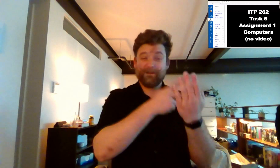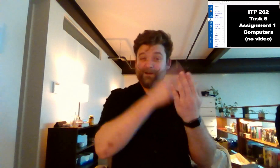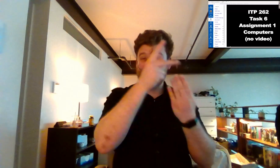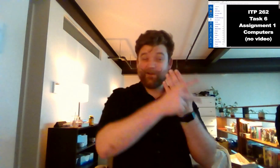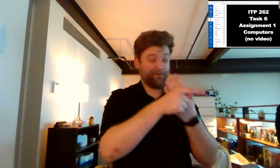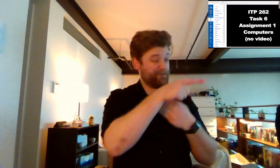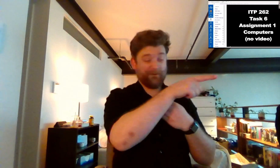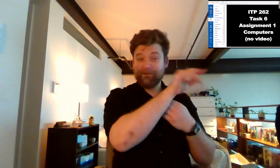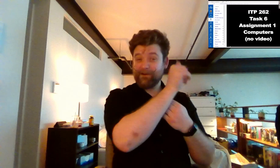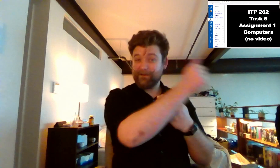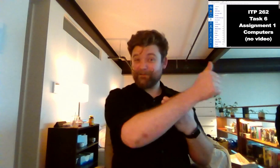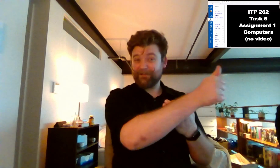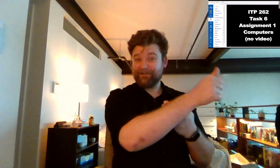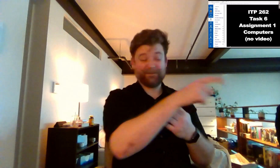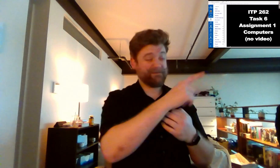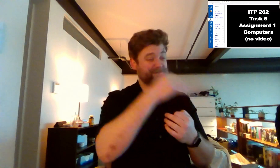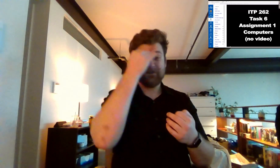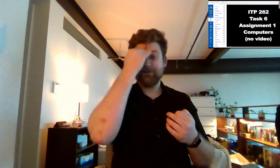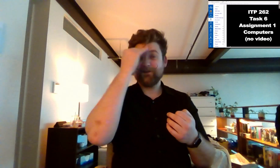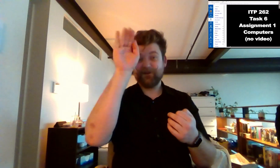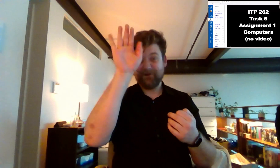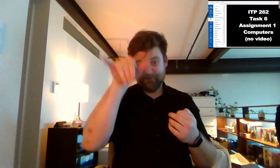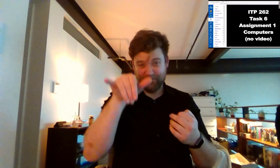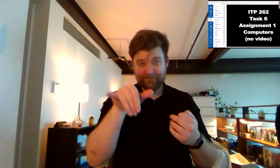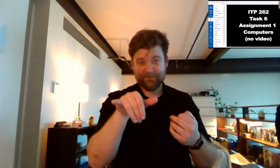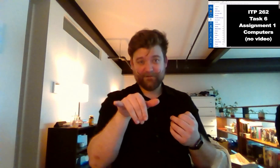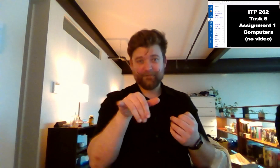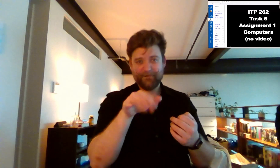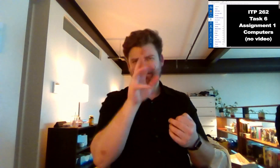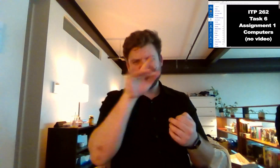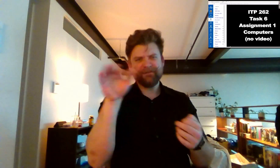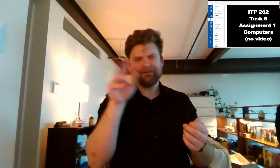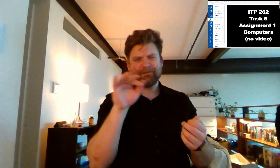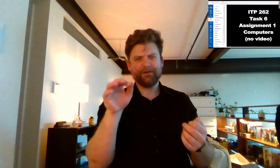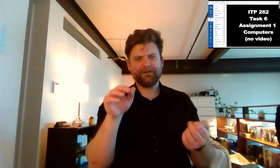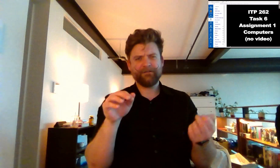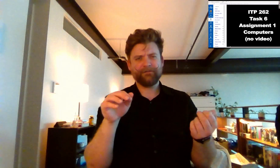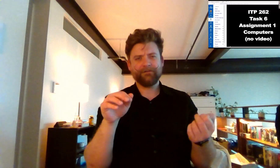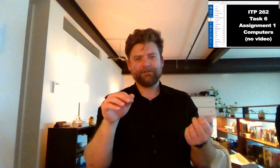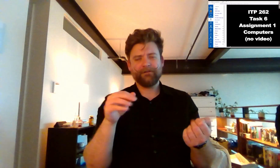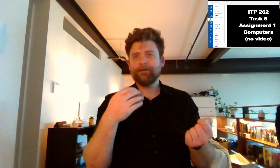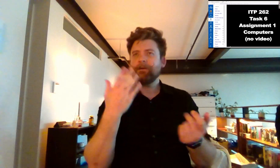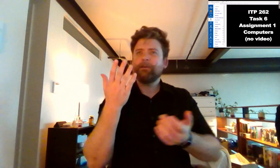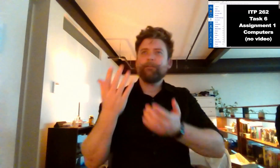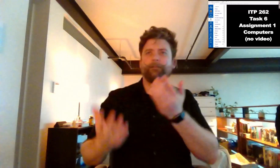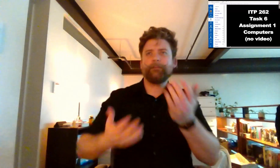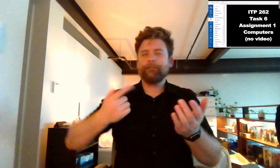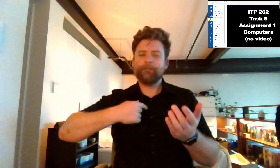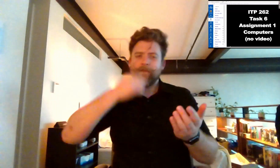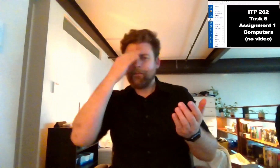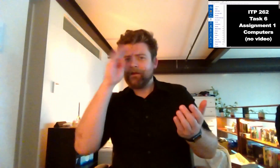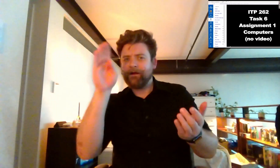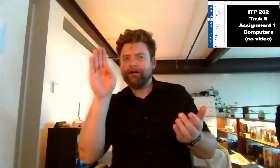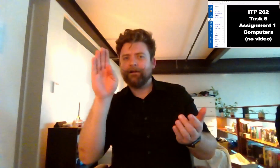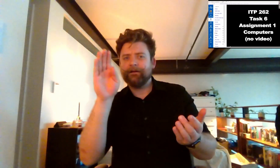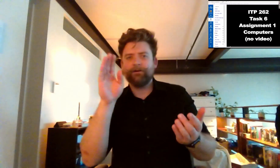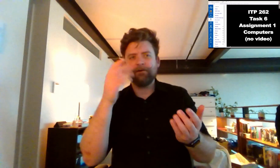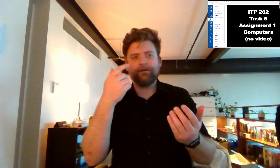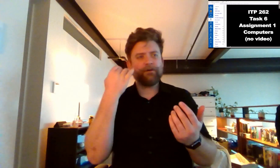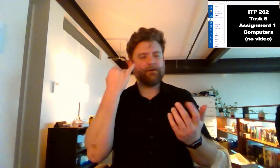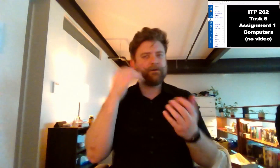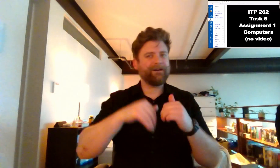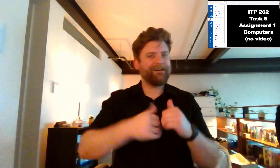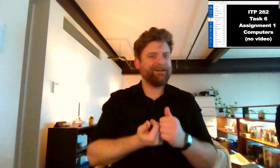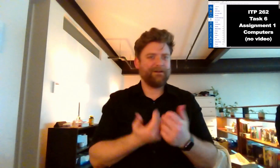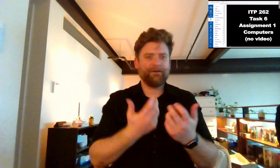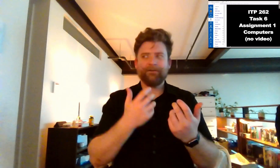you try to spell, I don't know, something, H and something in it, it's not the right word that you want. You have to look for it,